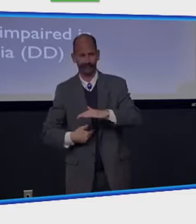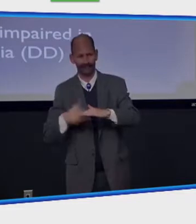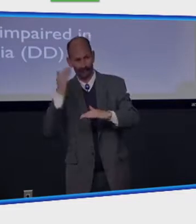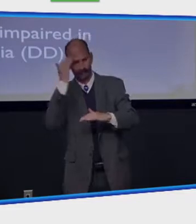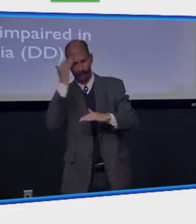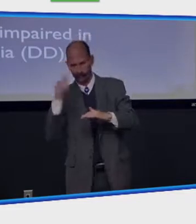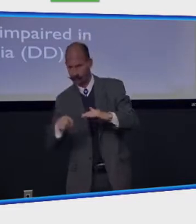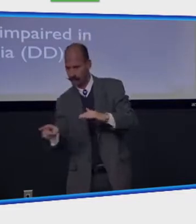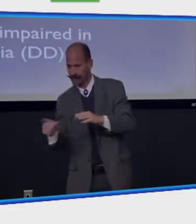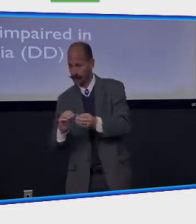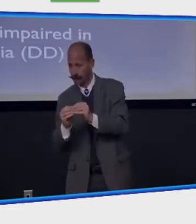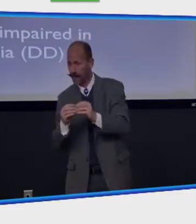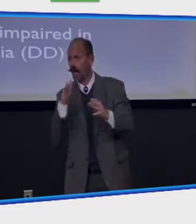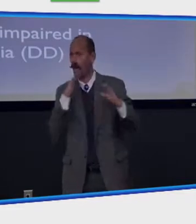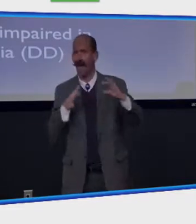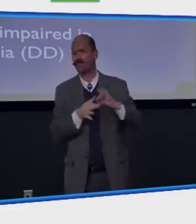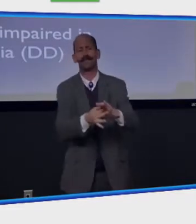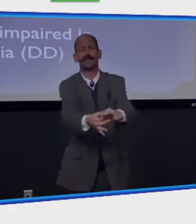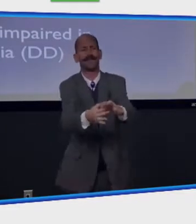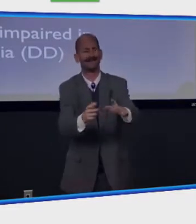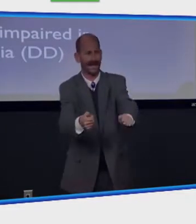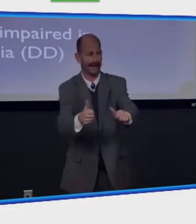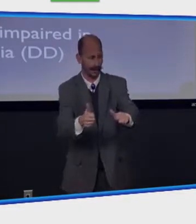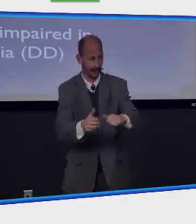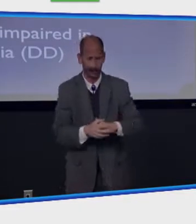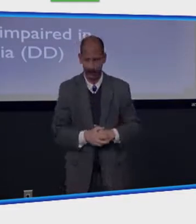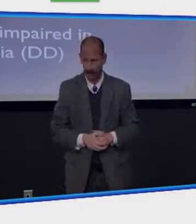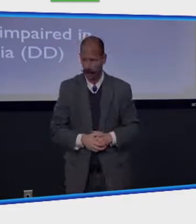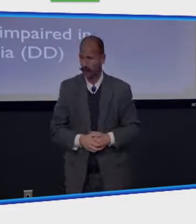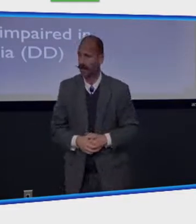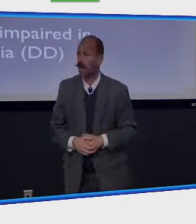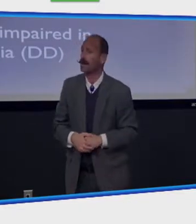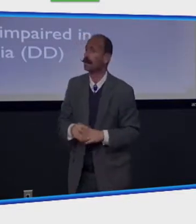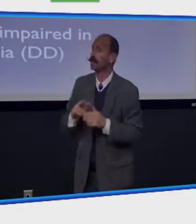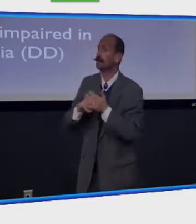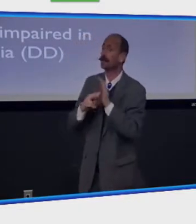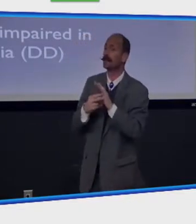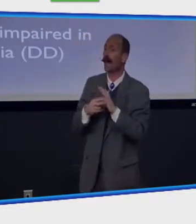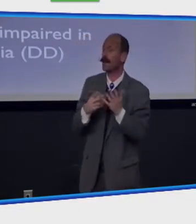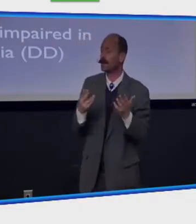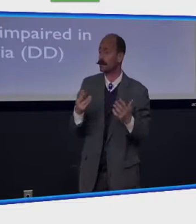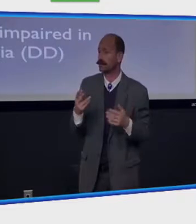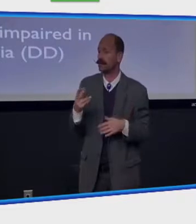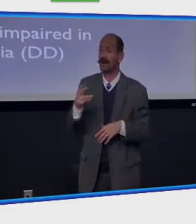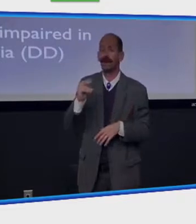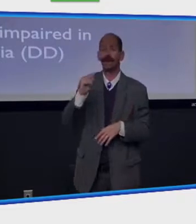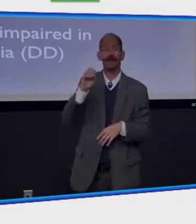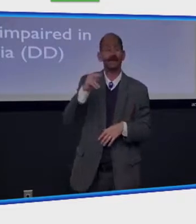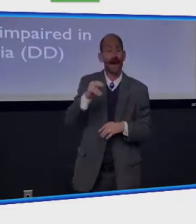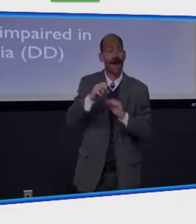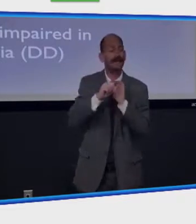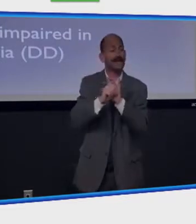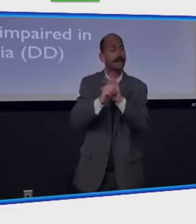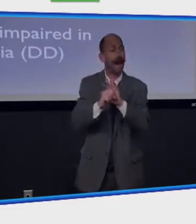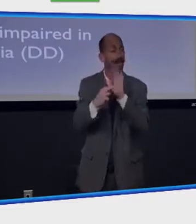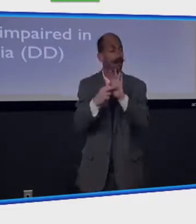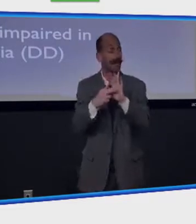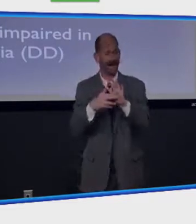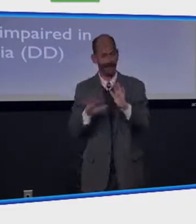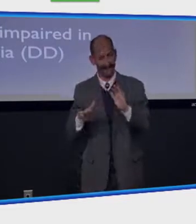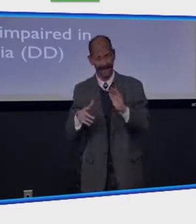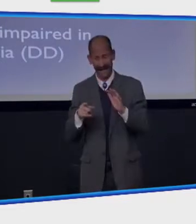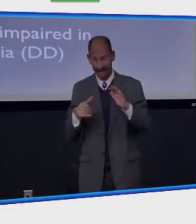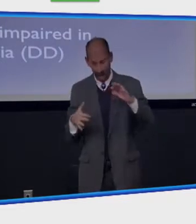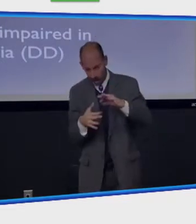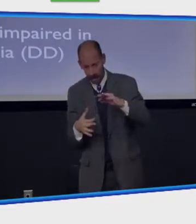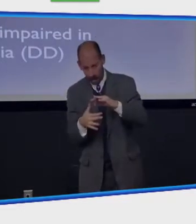representation. And in turn, related to that, non-symbolic representation should be impaired in developmental dyscalculia if